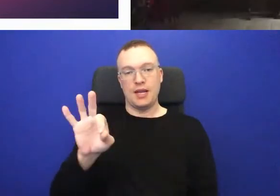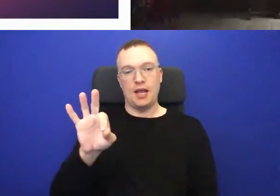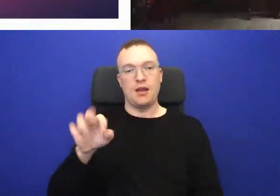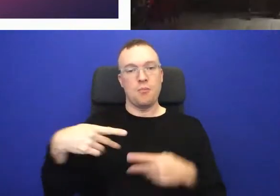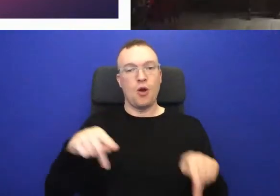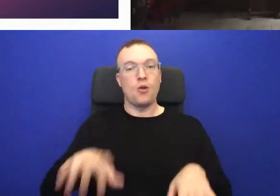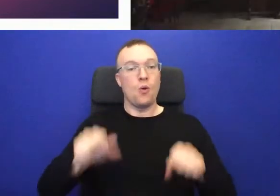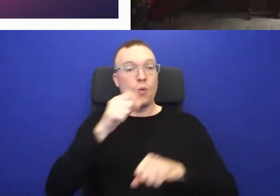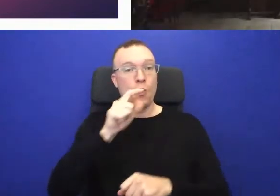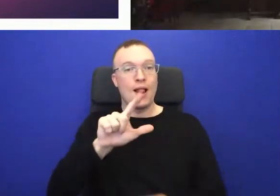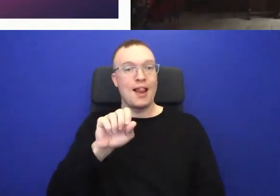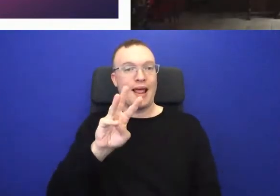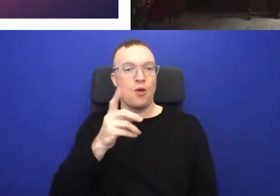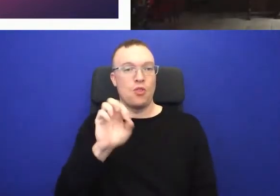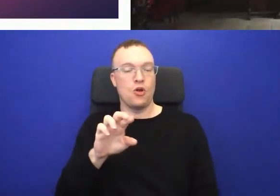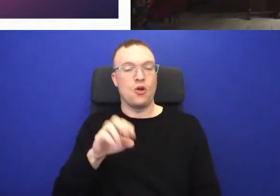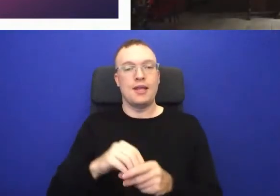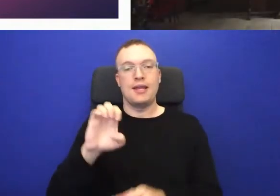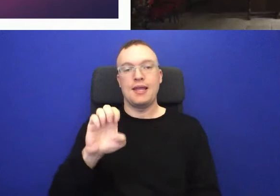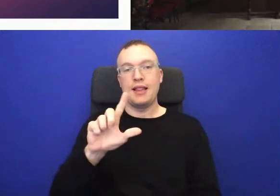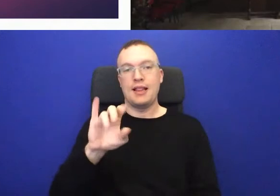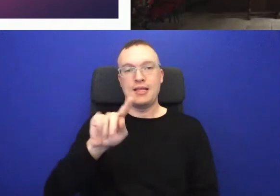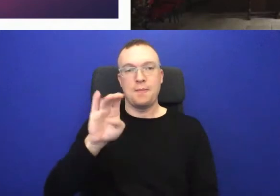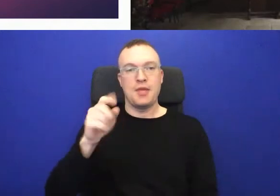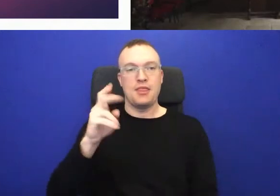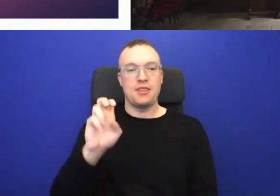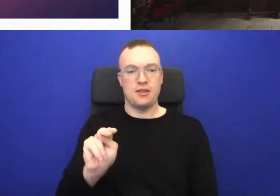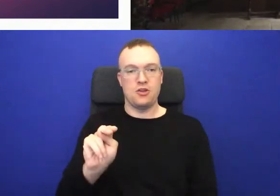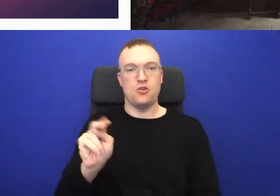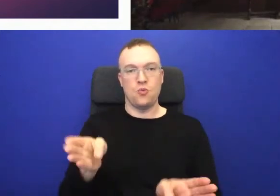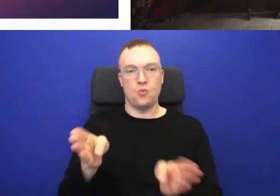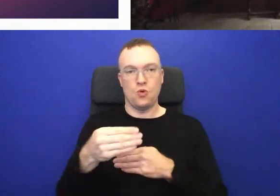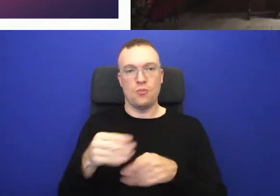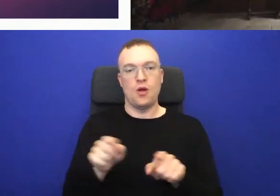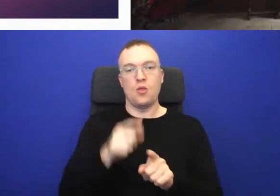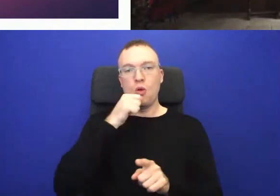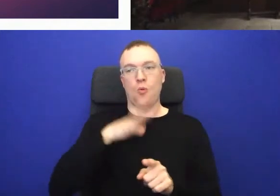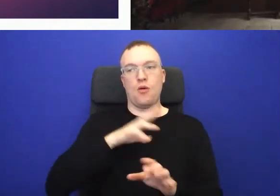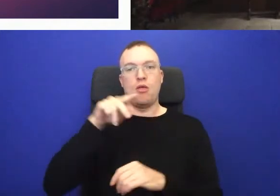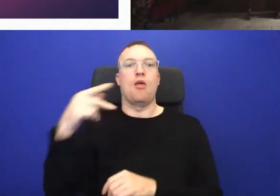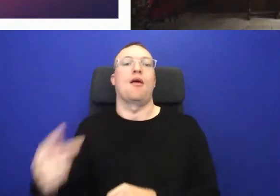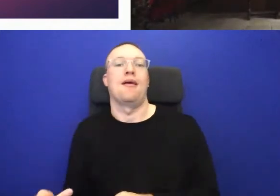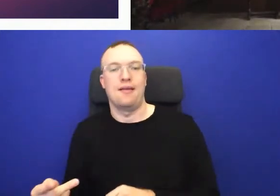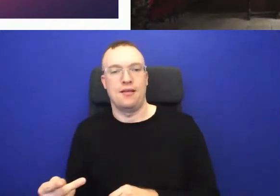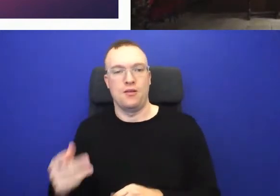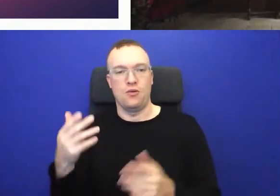Lowther in the Elizabethan room. So you can see a couple of party goers at the bottom and the woman fainting as the Grey Lady points at